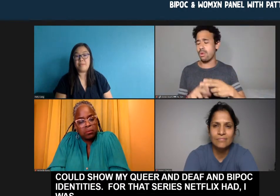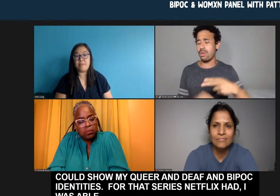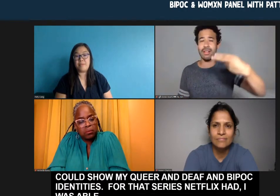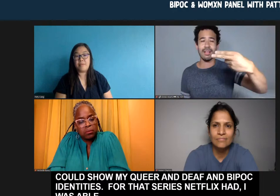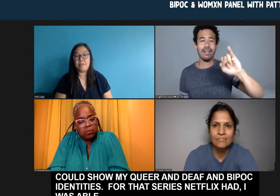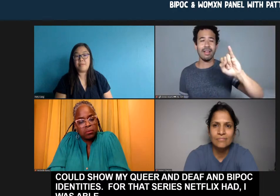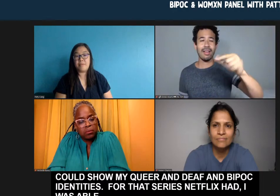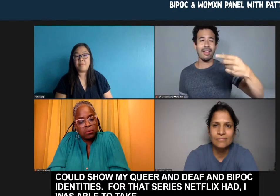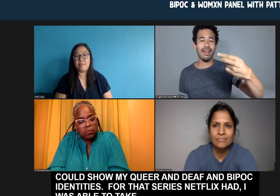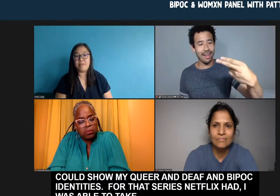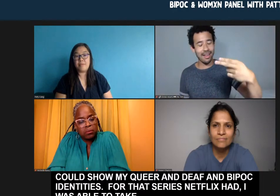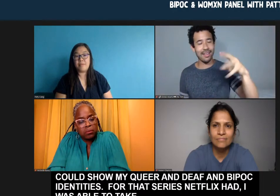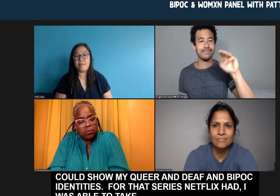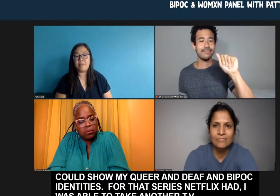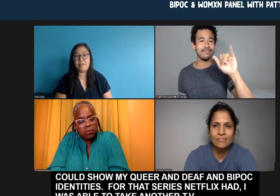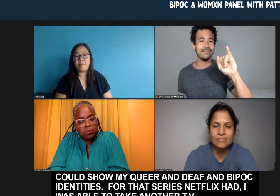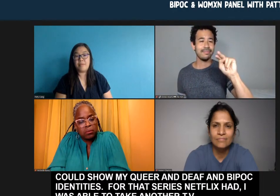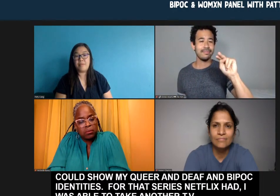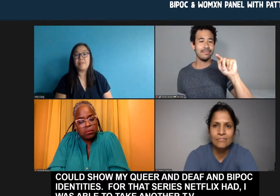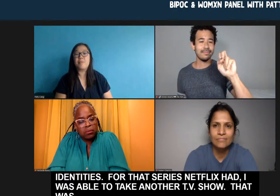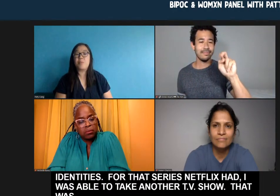And that was on HBO.